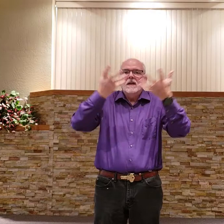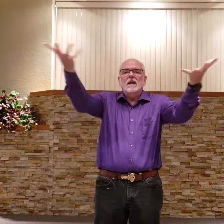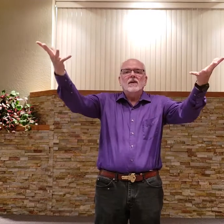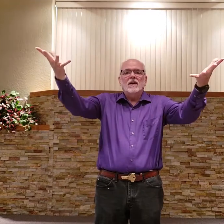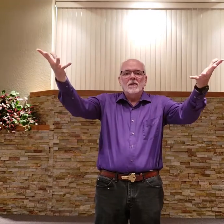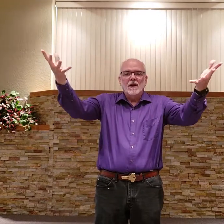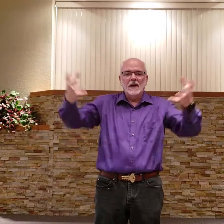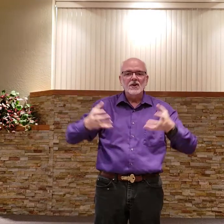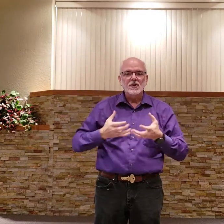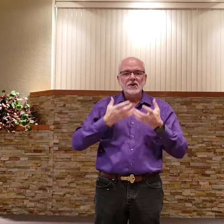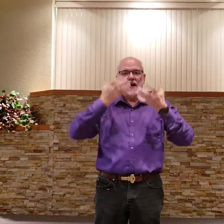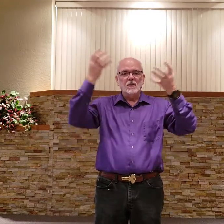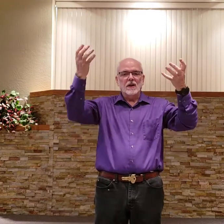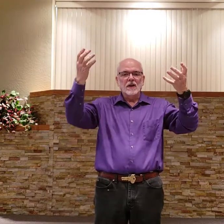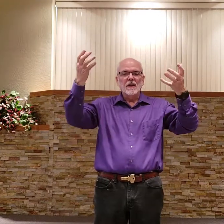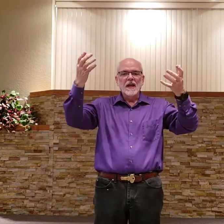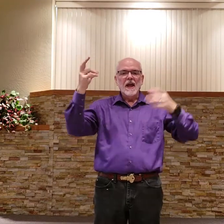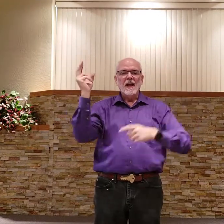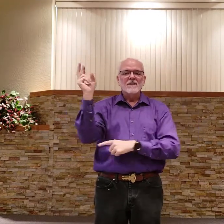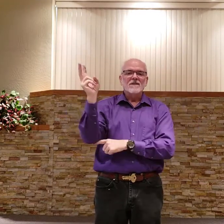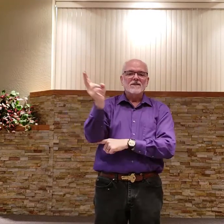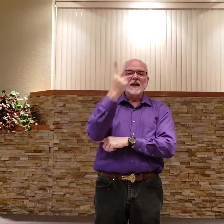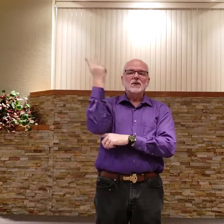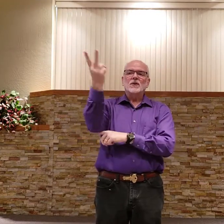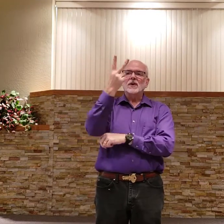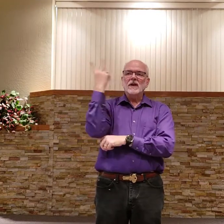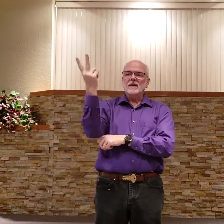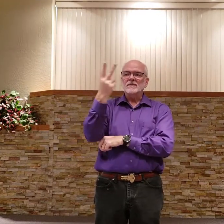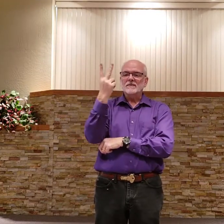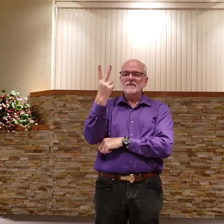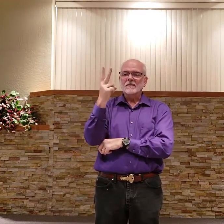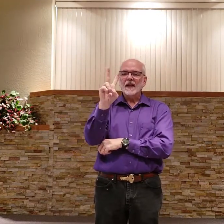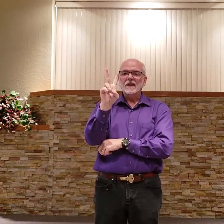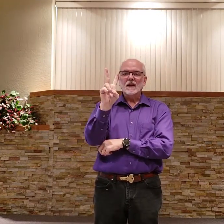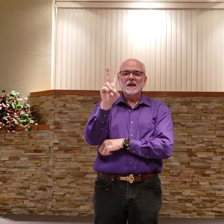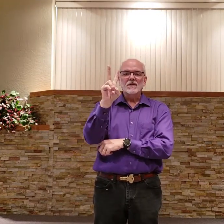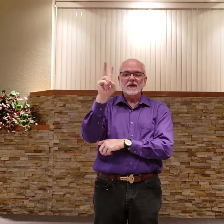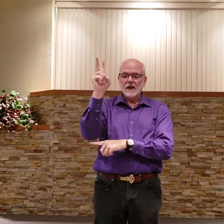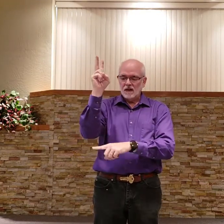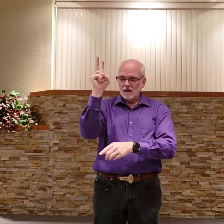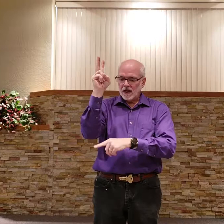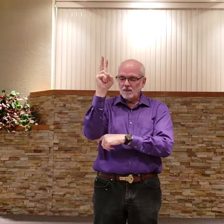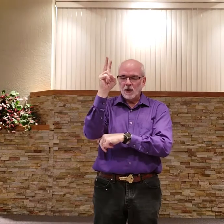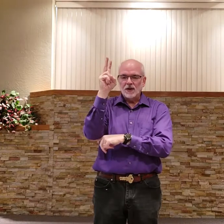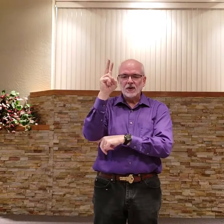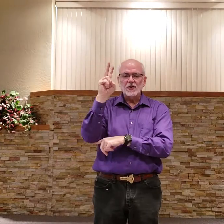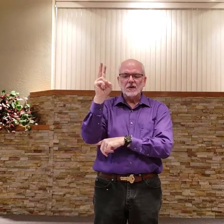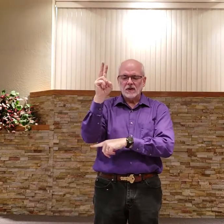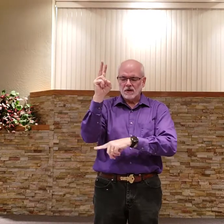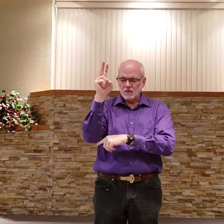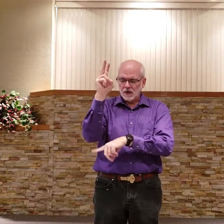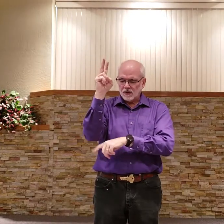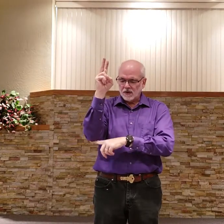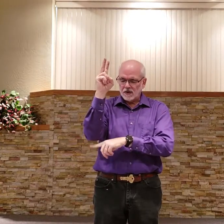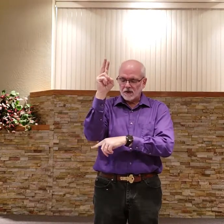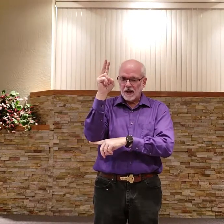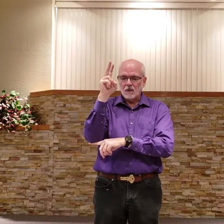give it to everybody. Shout. Victory. Letter V. Kind of point to your elbow